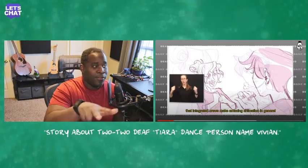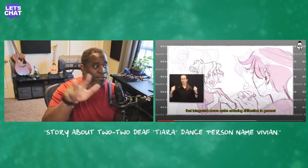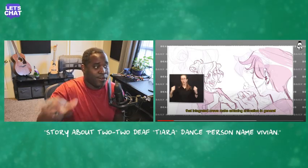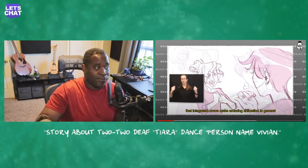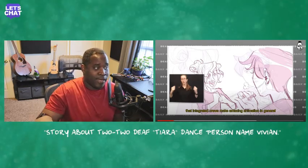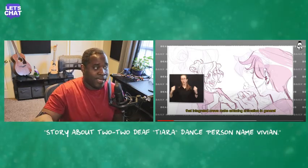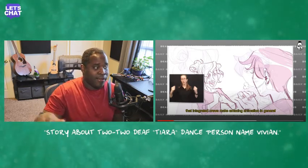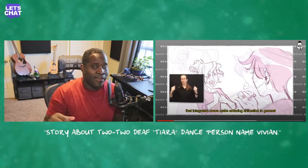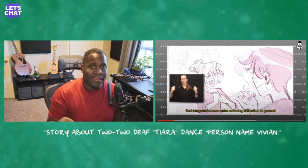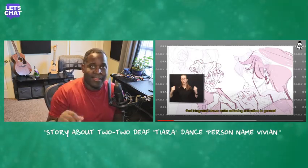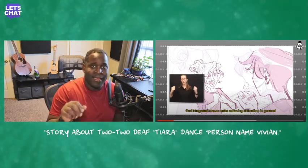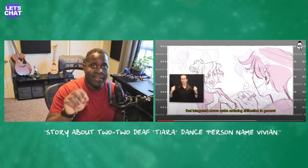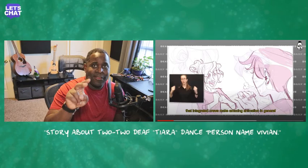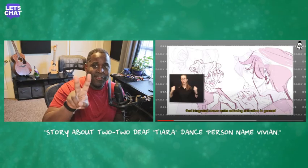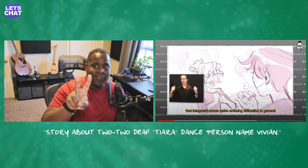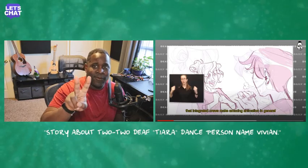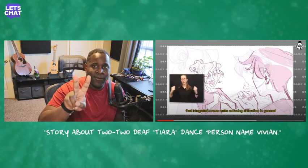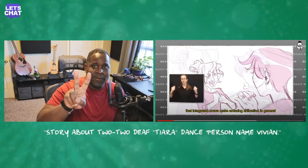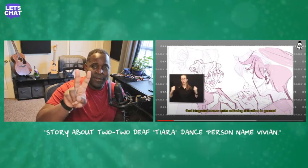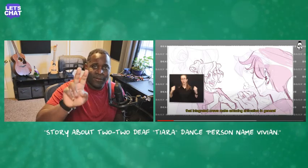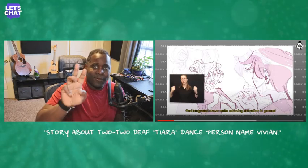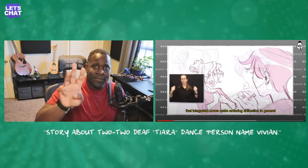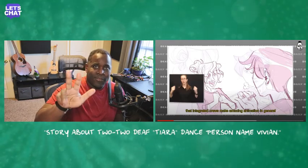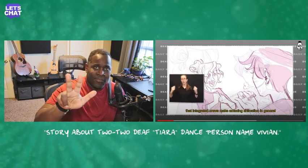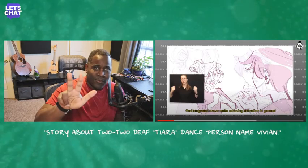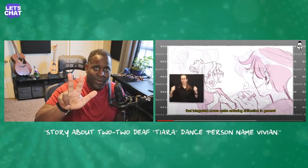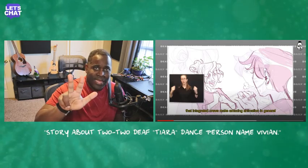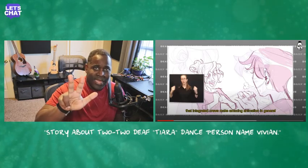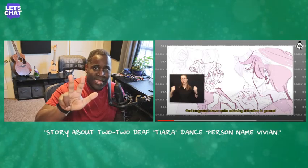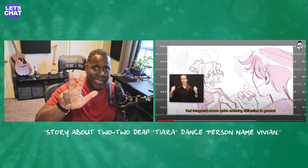22, 33 like that. So